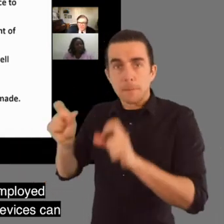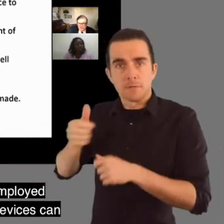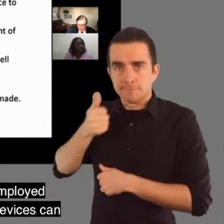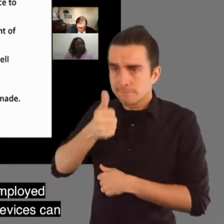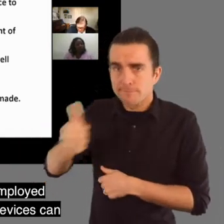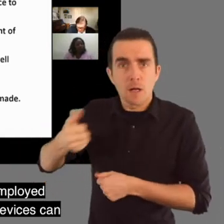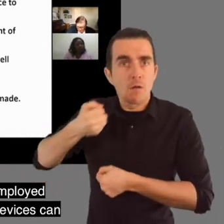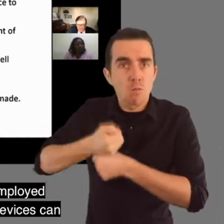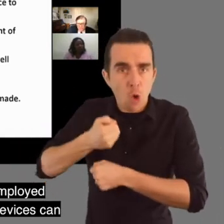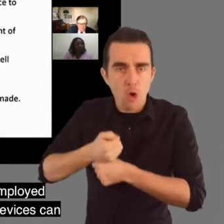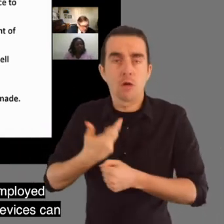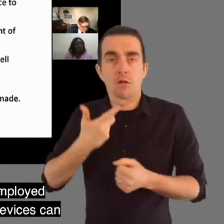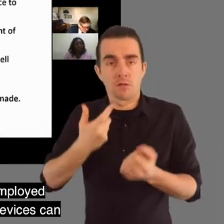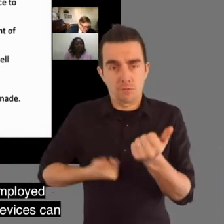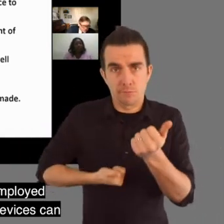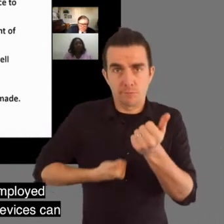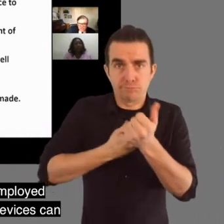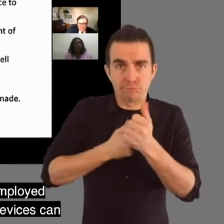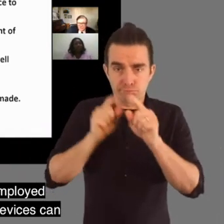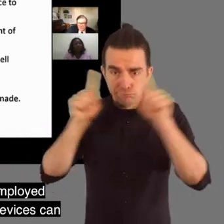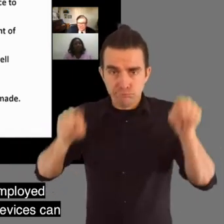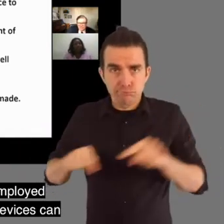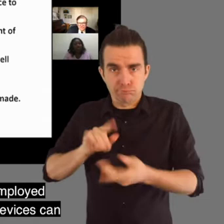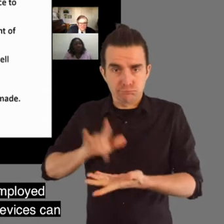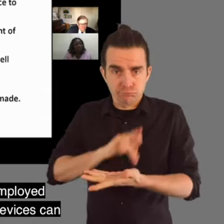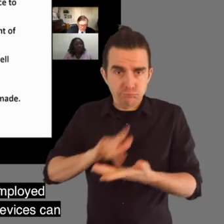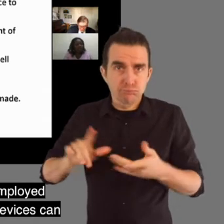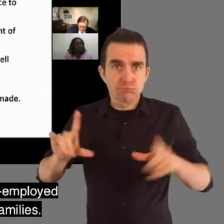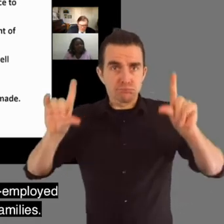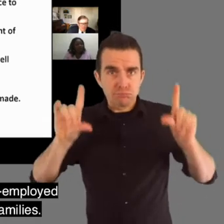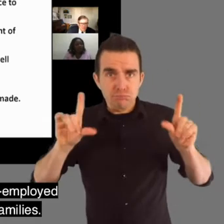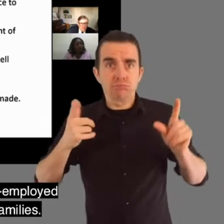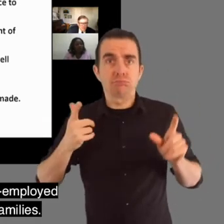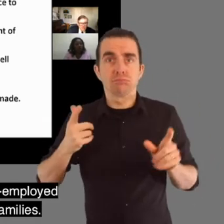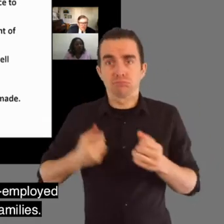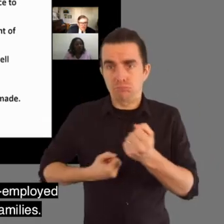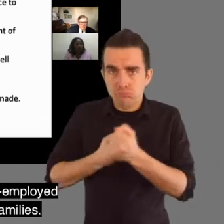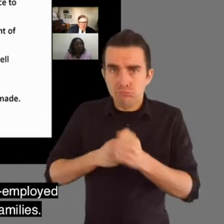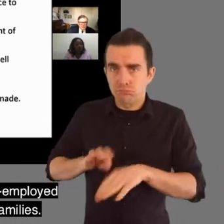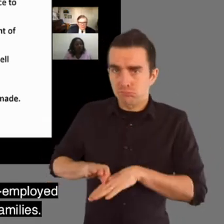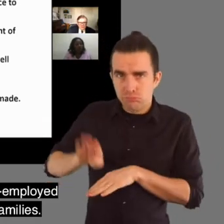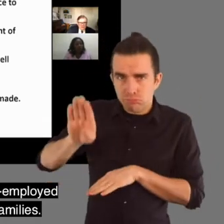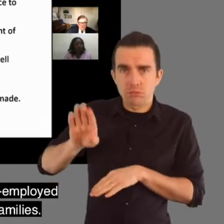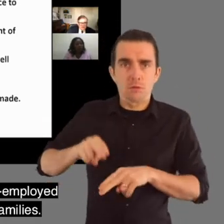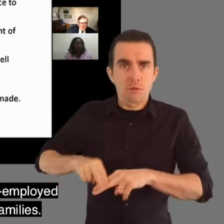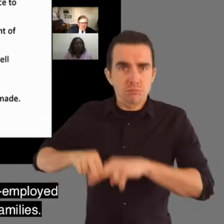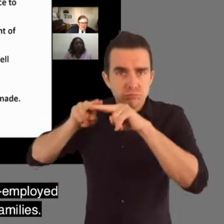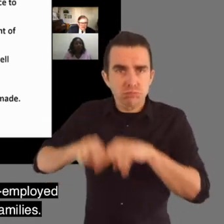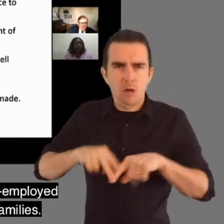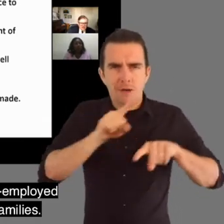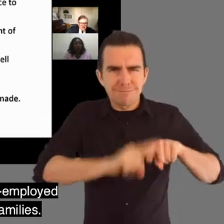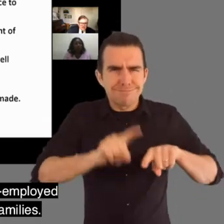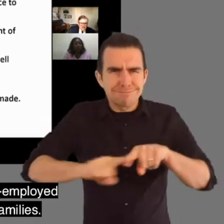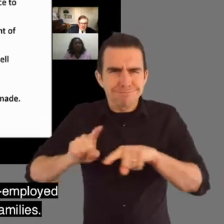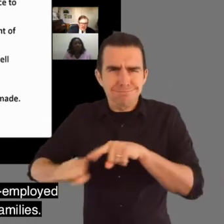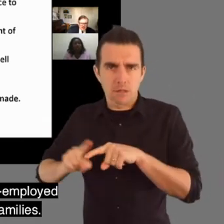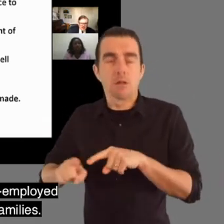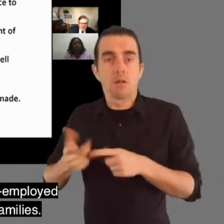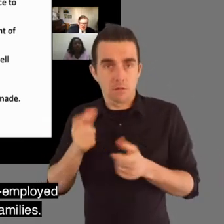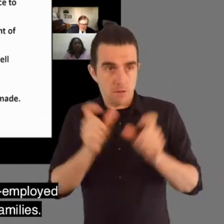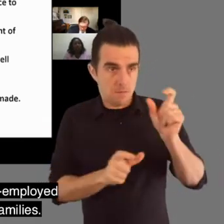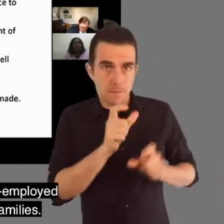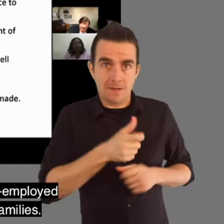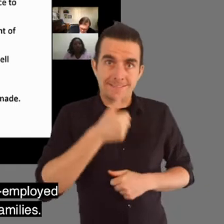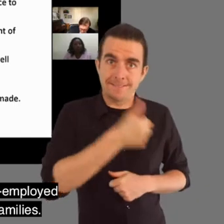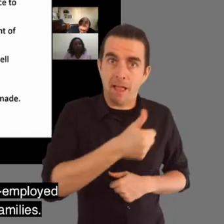activities, alongside assistive devices, can make all the difference to self-employed